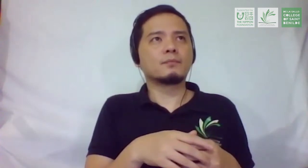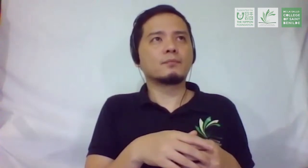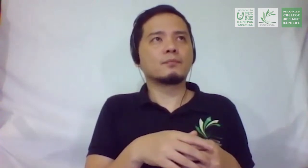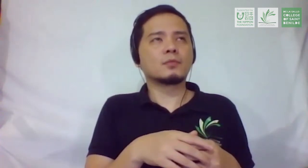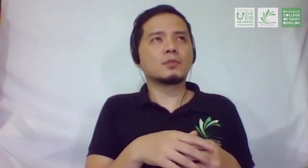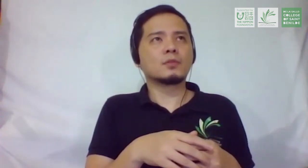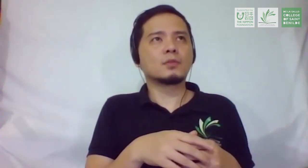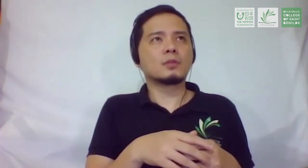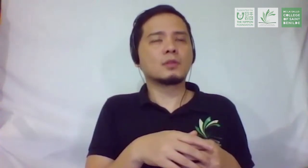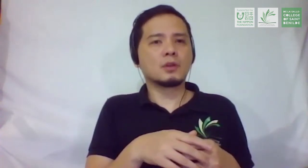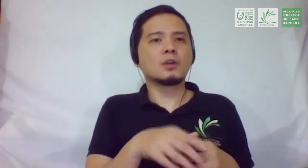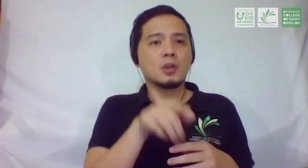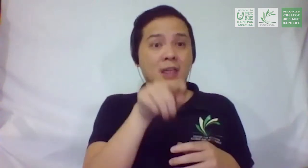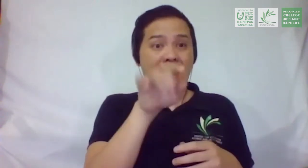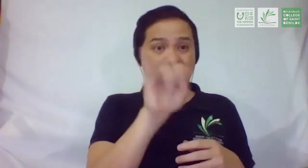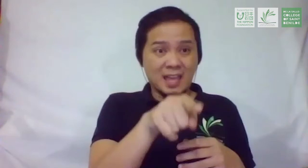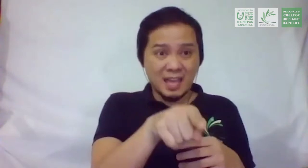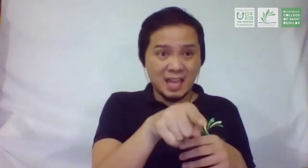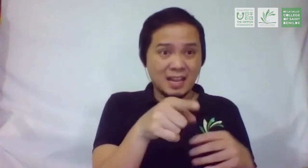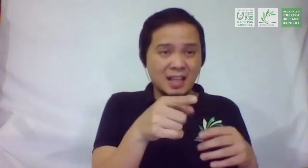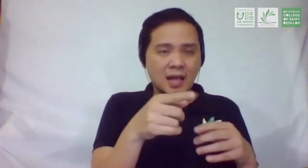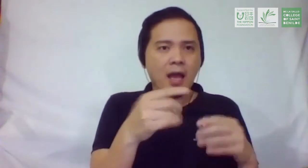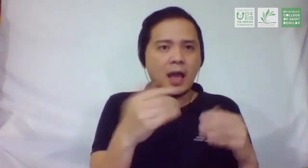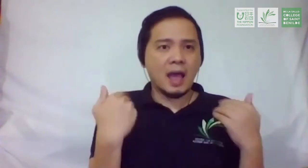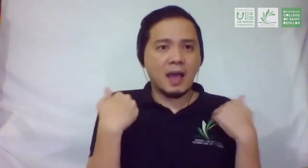more specific, like